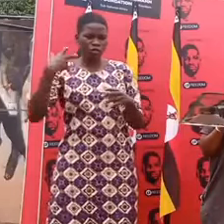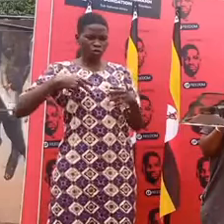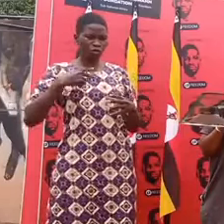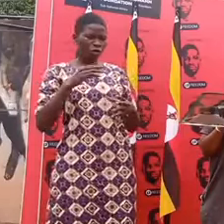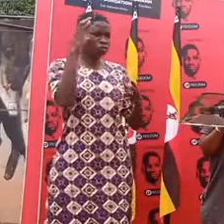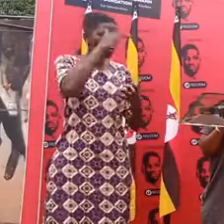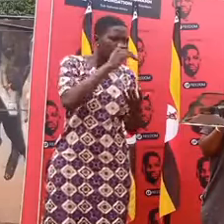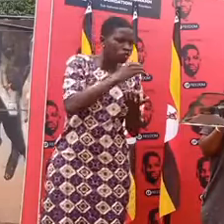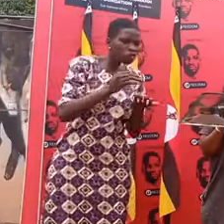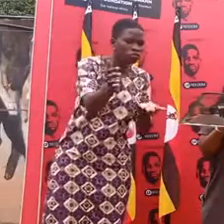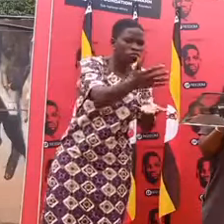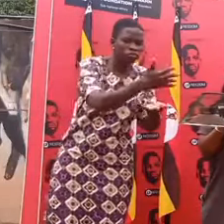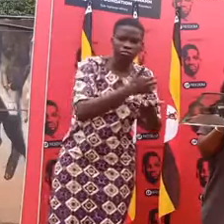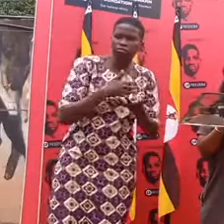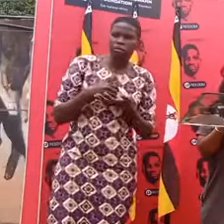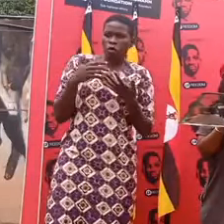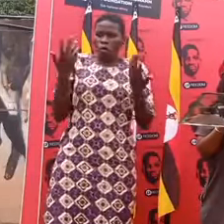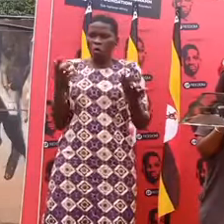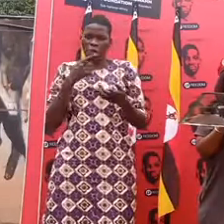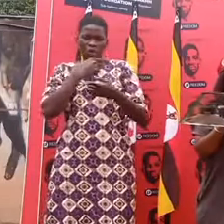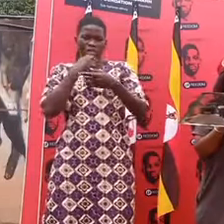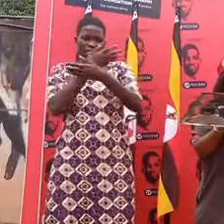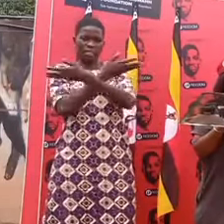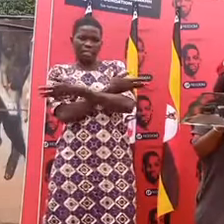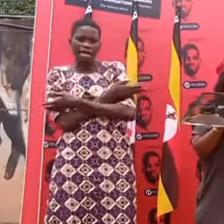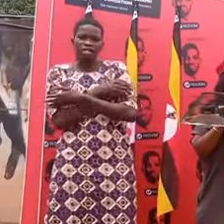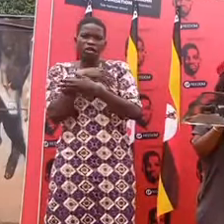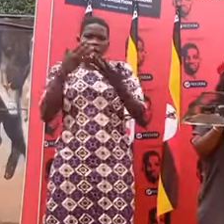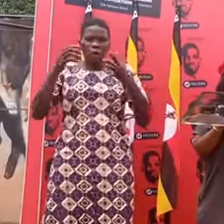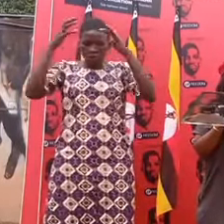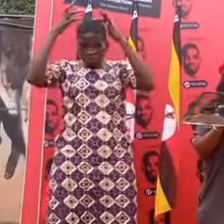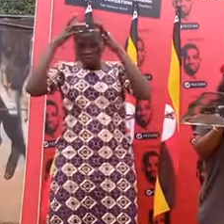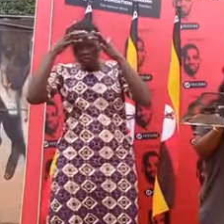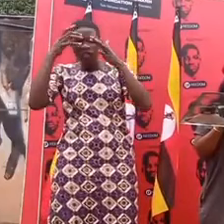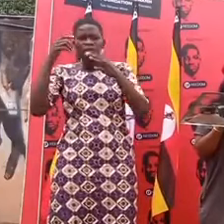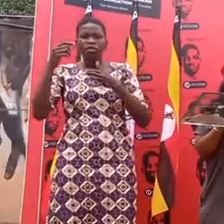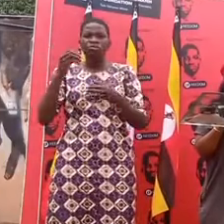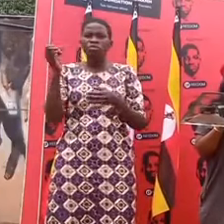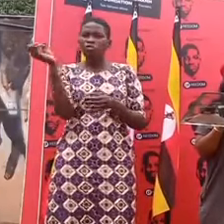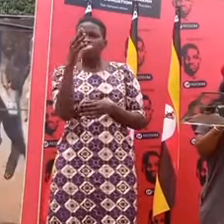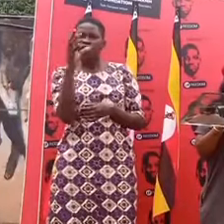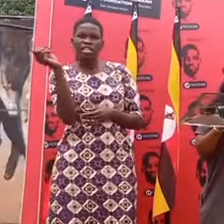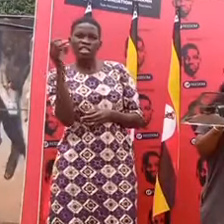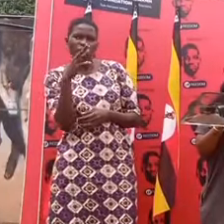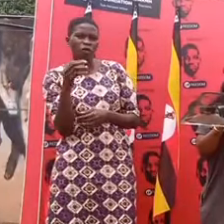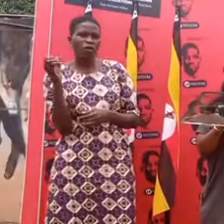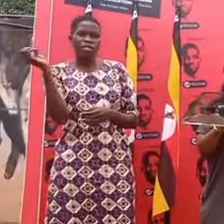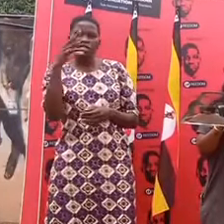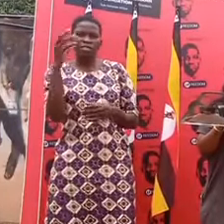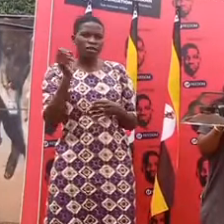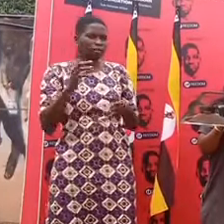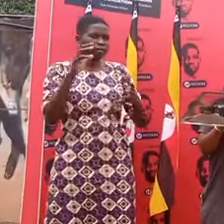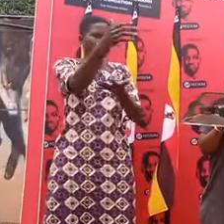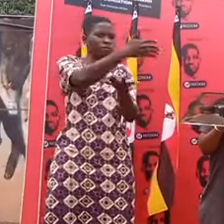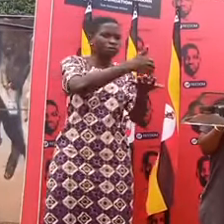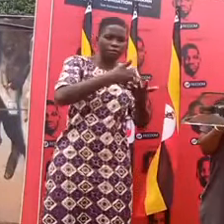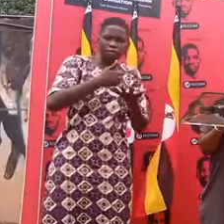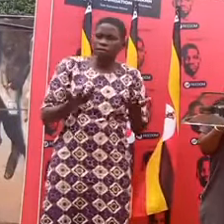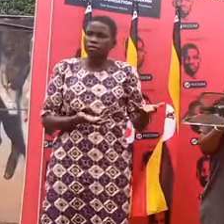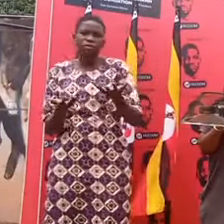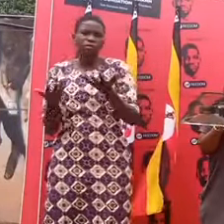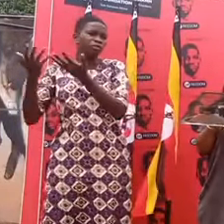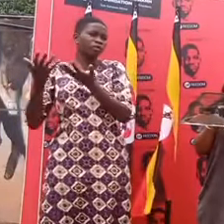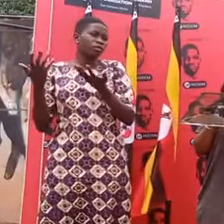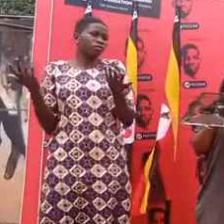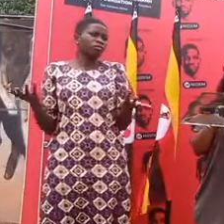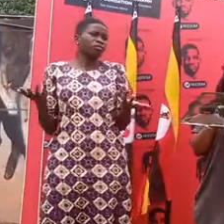aba koseji, aba mbade t-shirt za yero, kukie tuana incha mwanu sebeni, wama mbade tiga oblo ga yera ako,